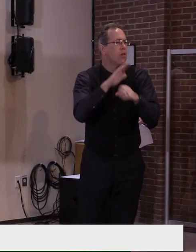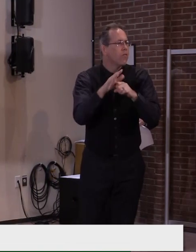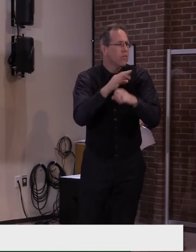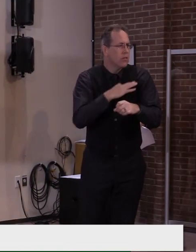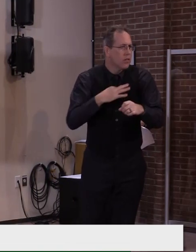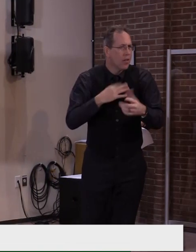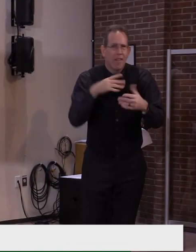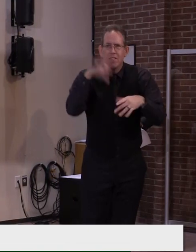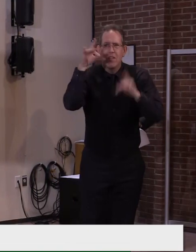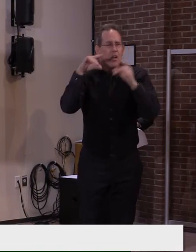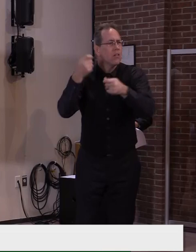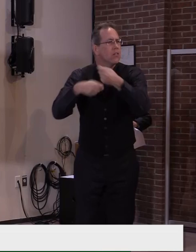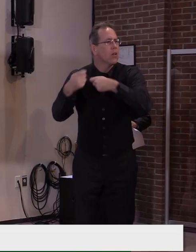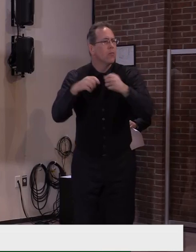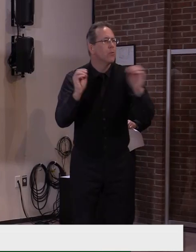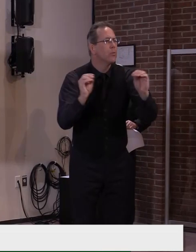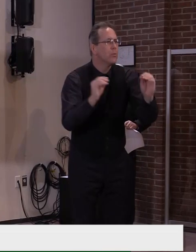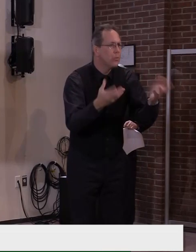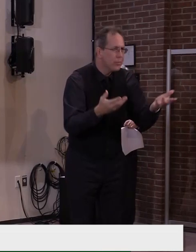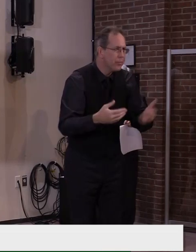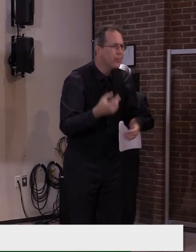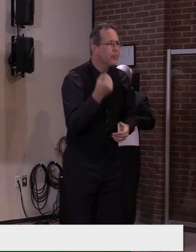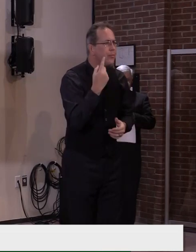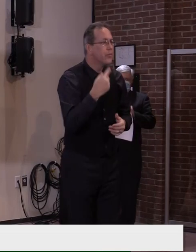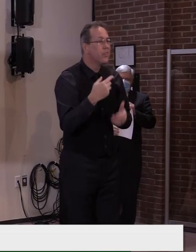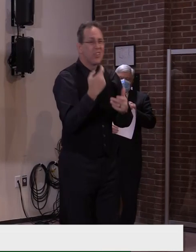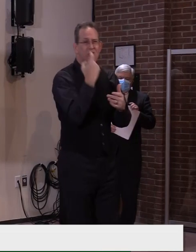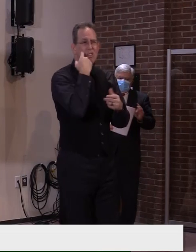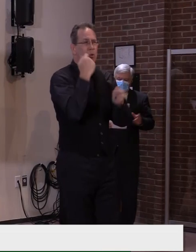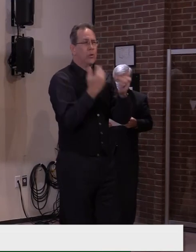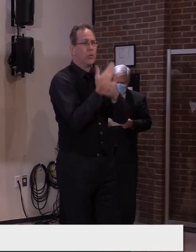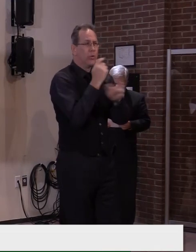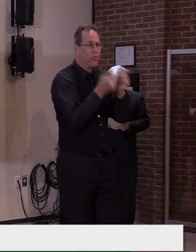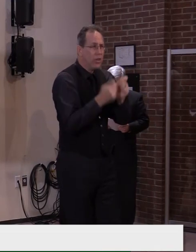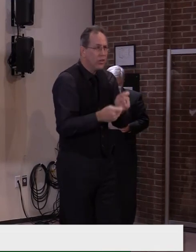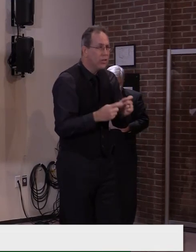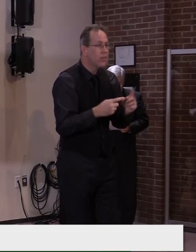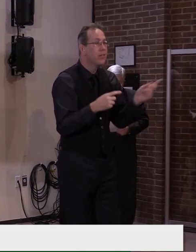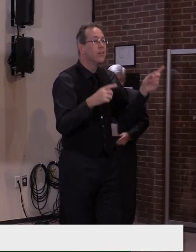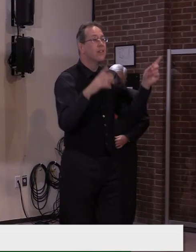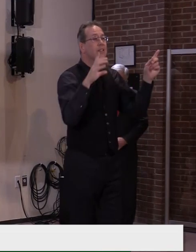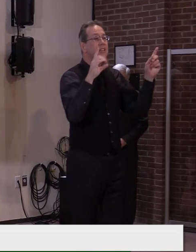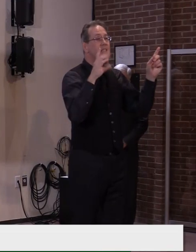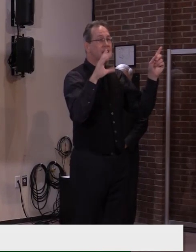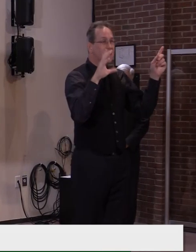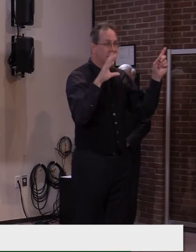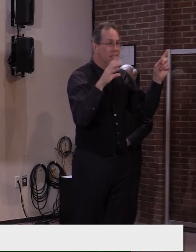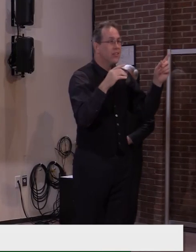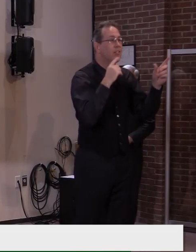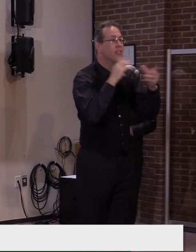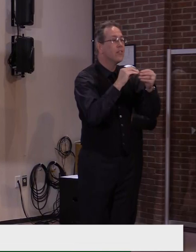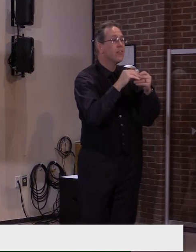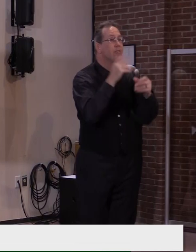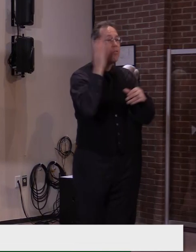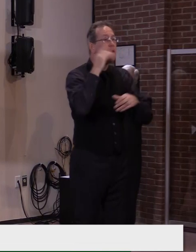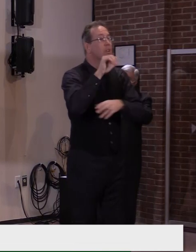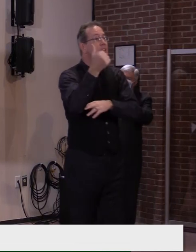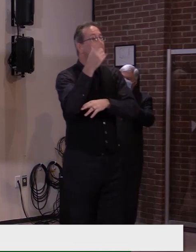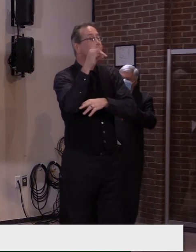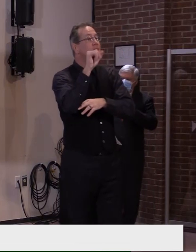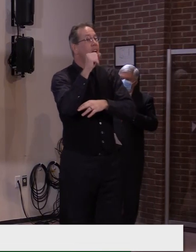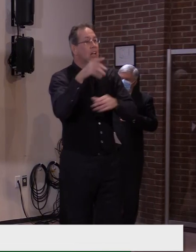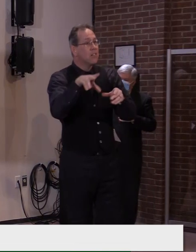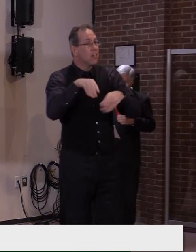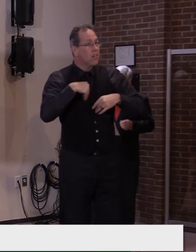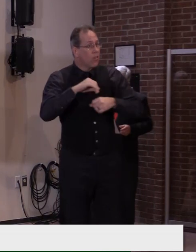However, the recent changes in the CDC guidance on reducing the number of days required for quarantine and isolation will help with